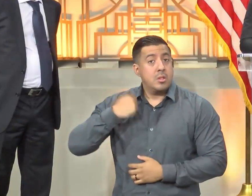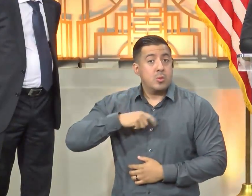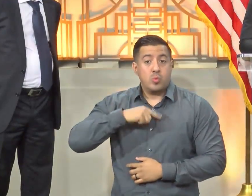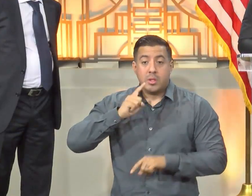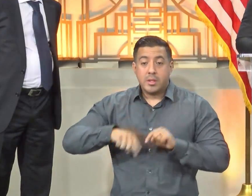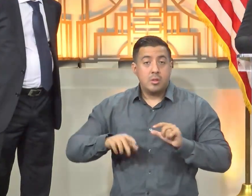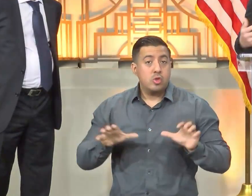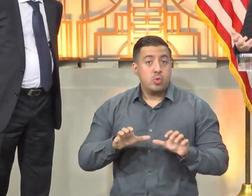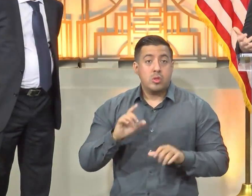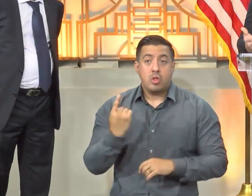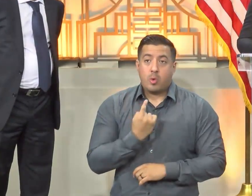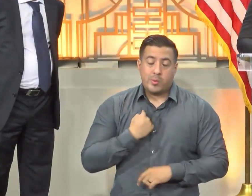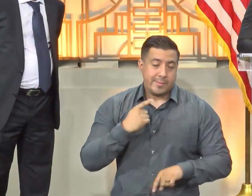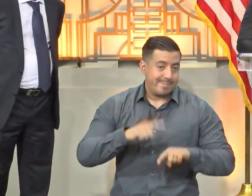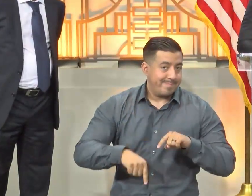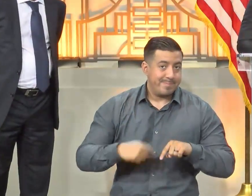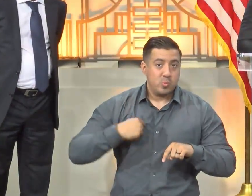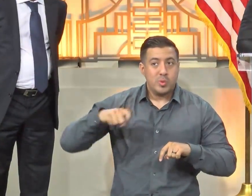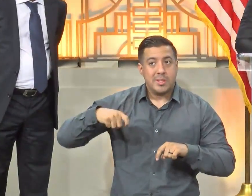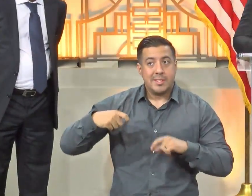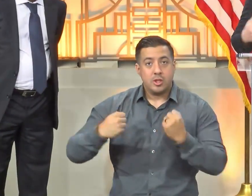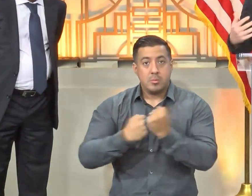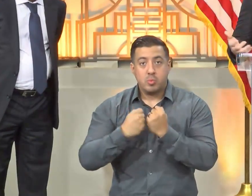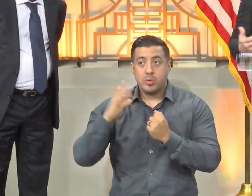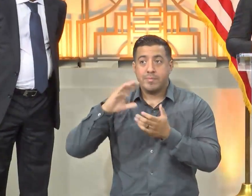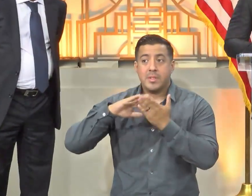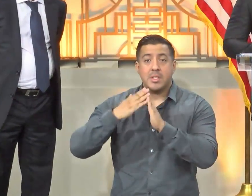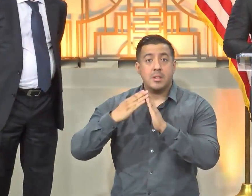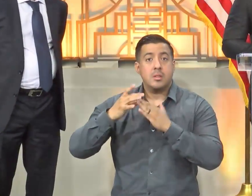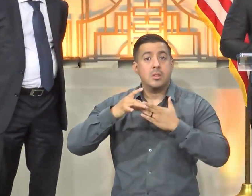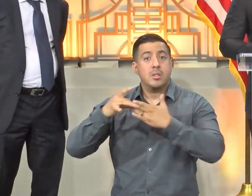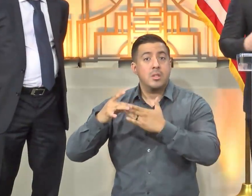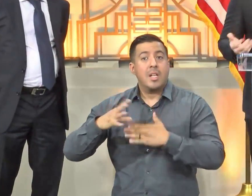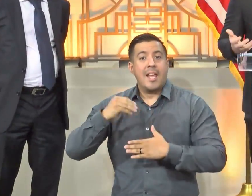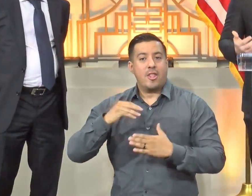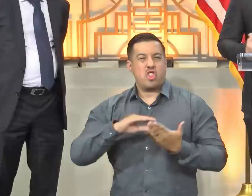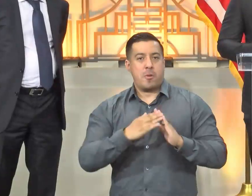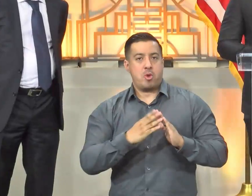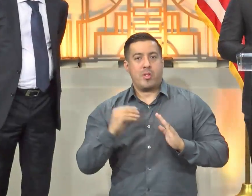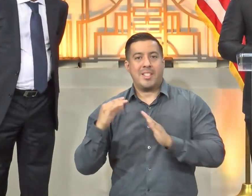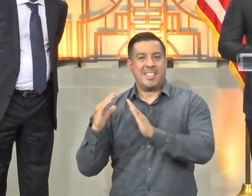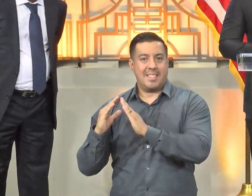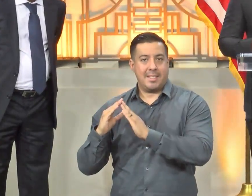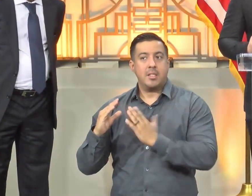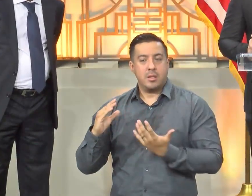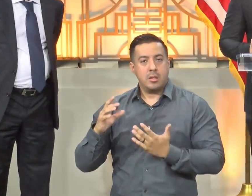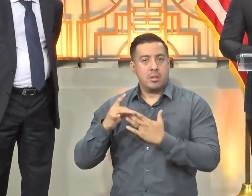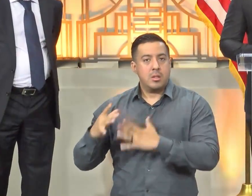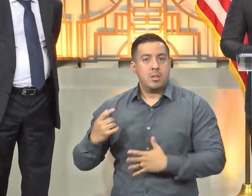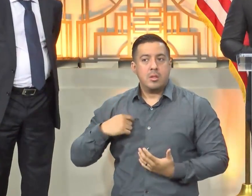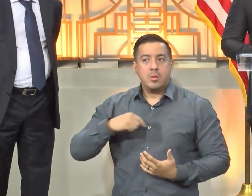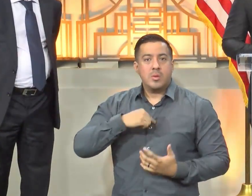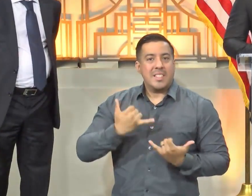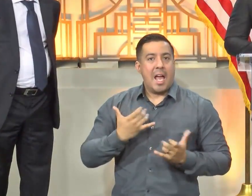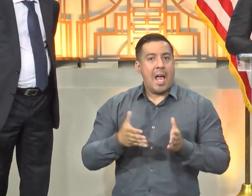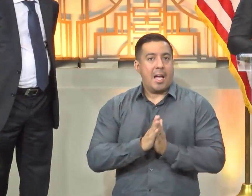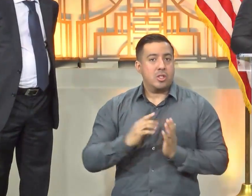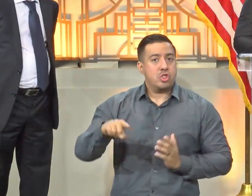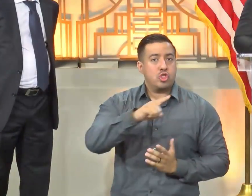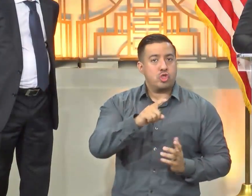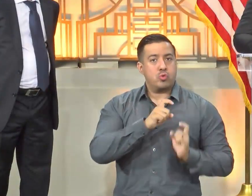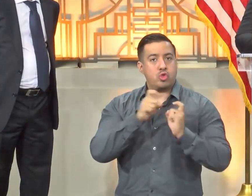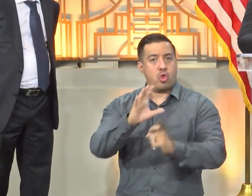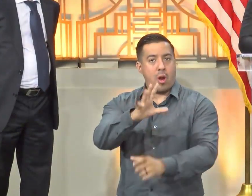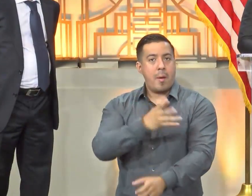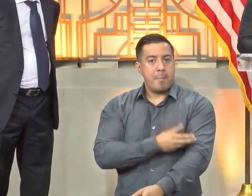do need help from support from our city leaders and from our community, and we're asking our community to come out and donate blood today.